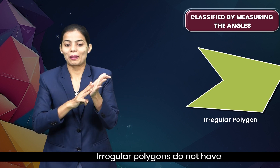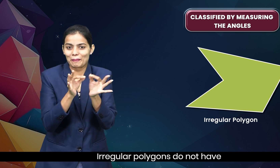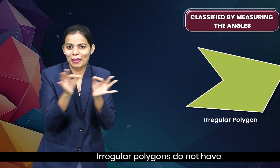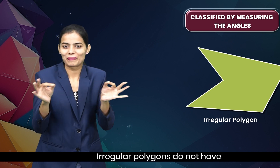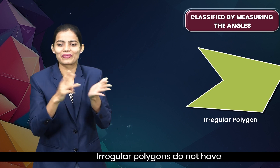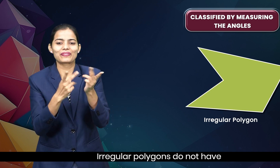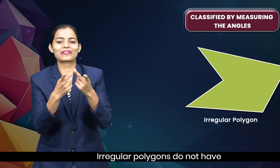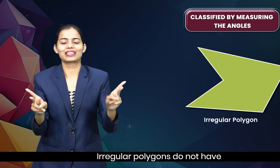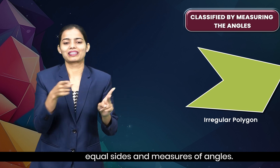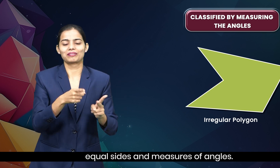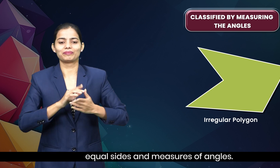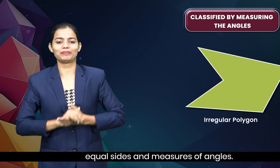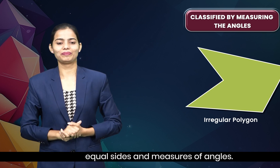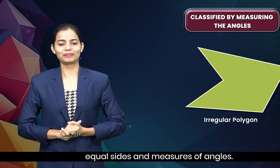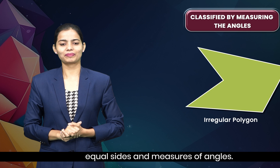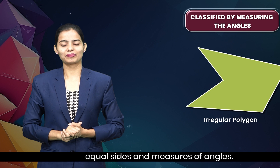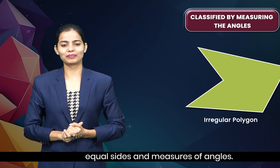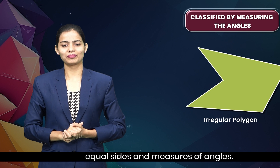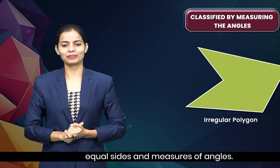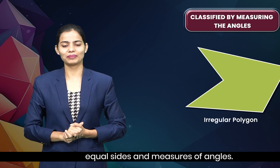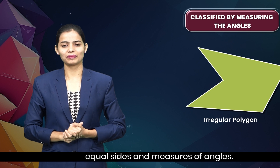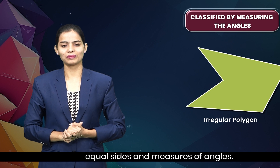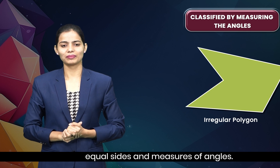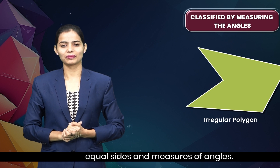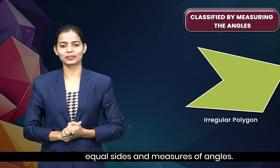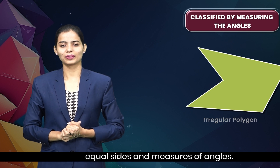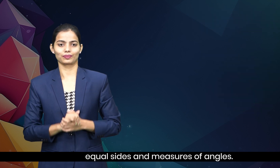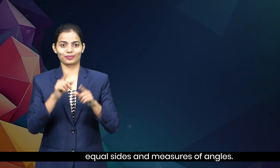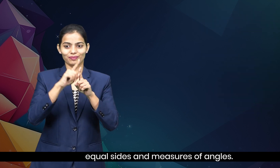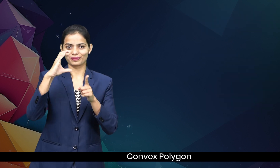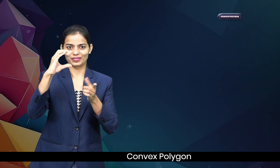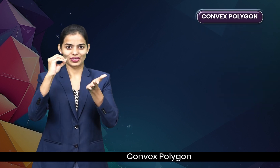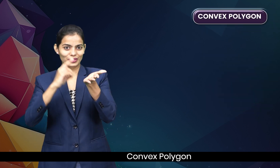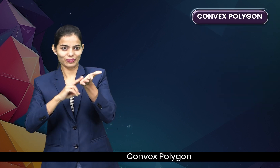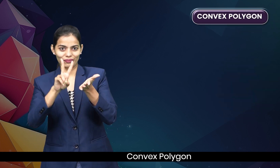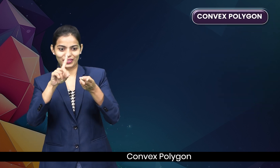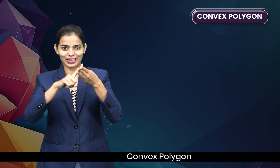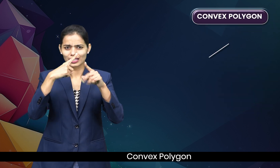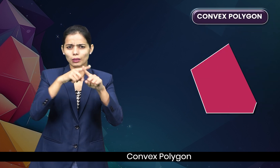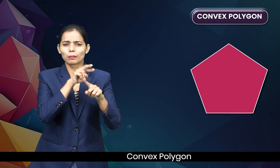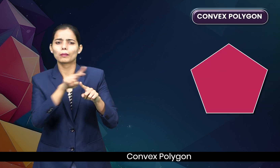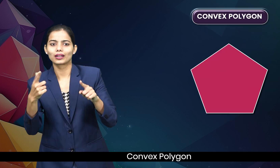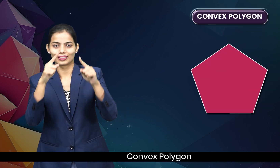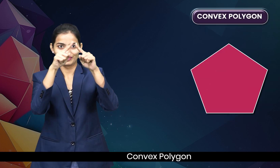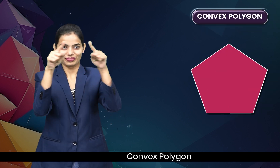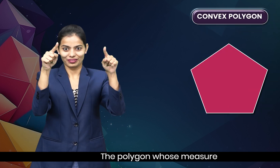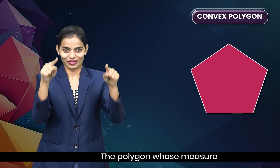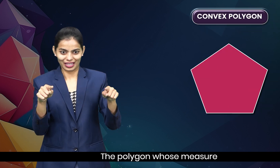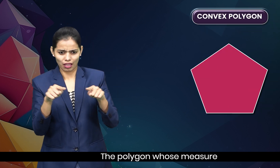polygons do not have equal sides and measures of angle. Convex polygon. The